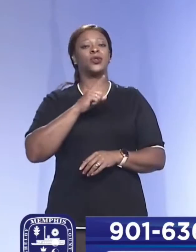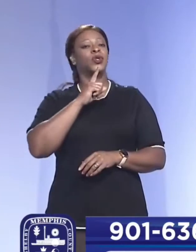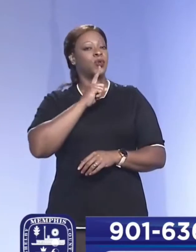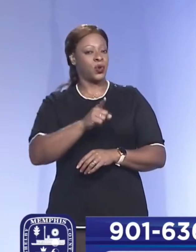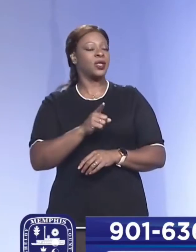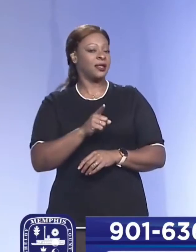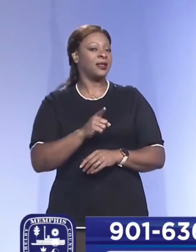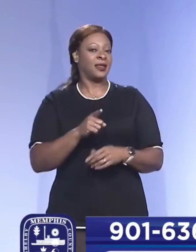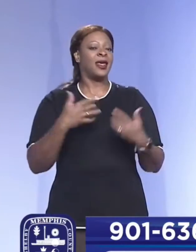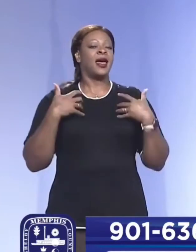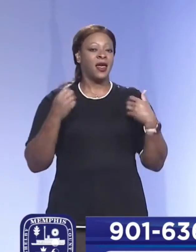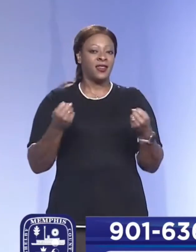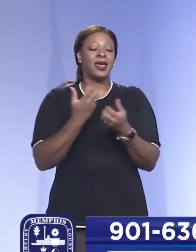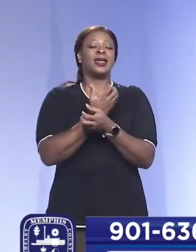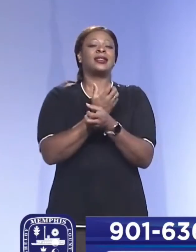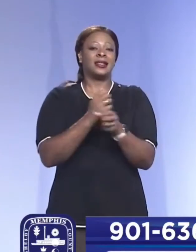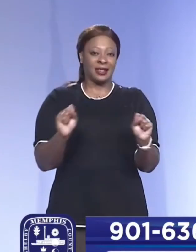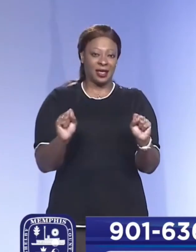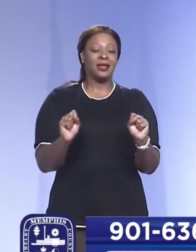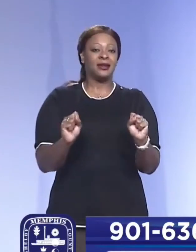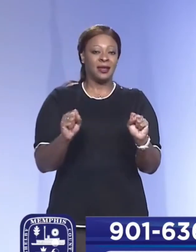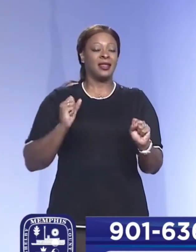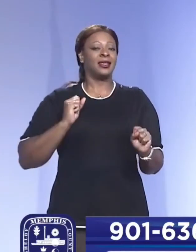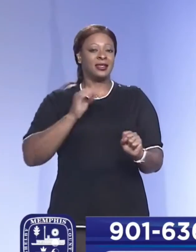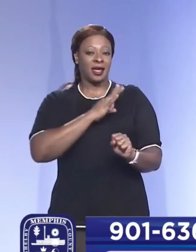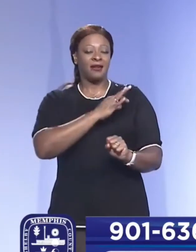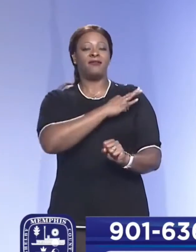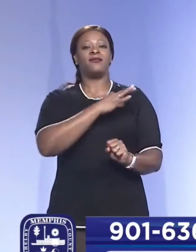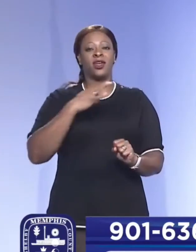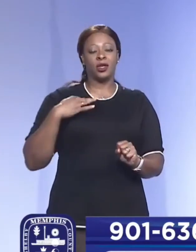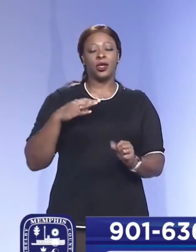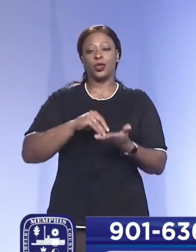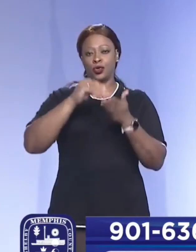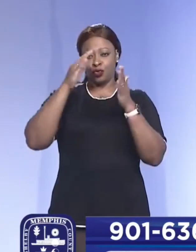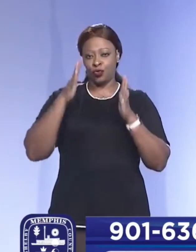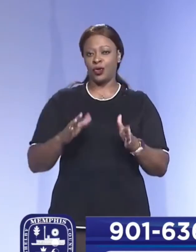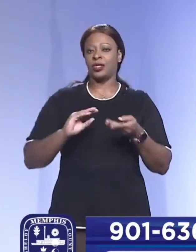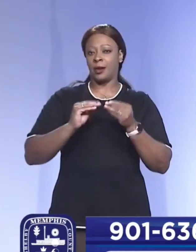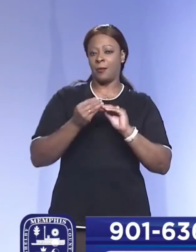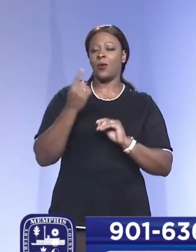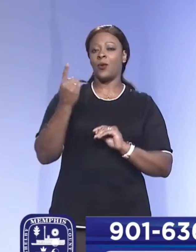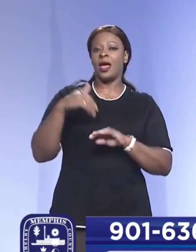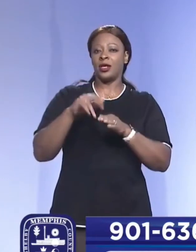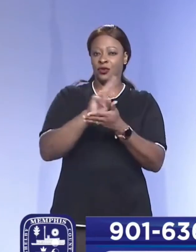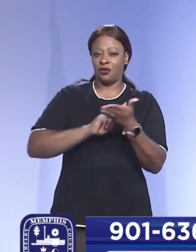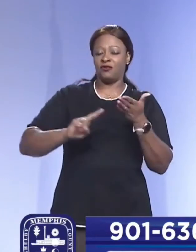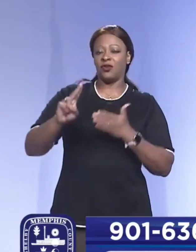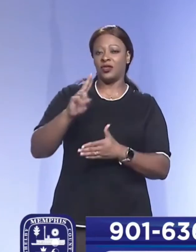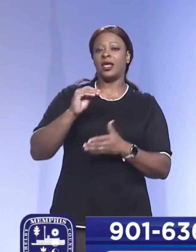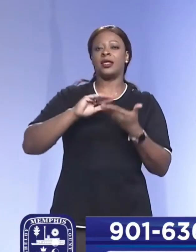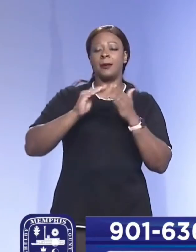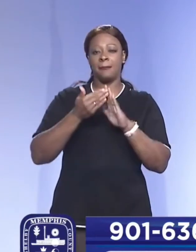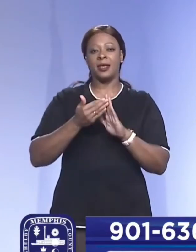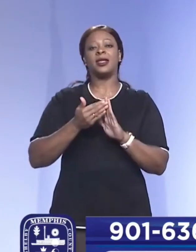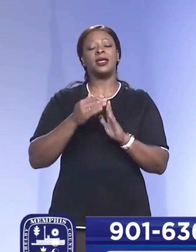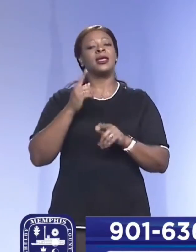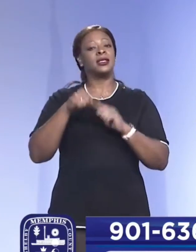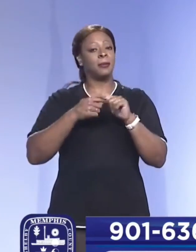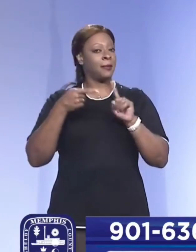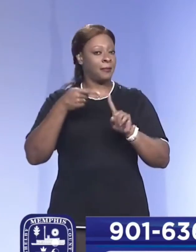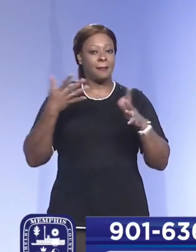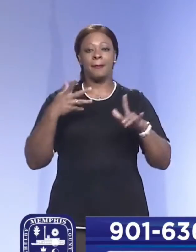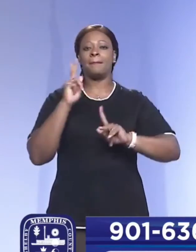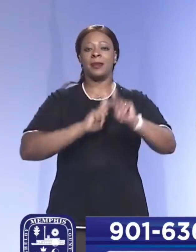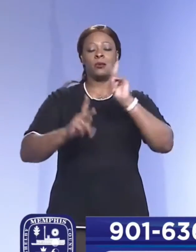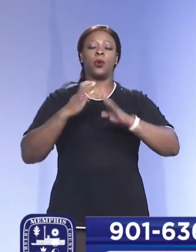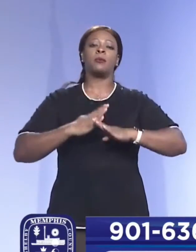the health and safety of our staff, our faculty, and our students. Our university and this community is about people, and we want to